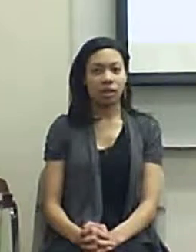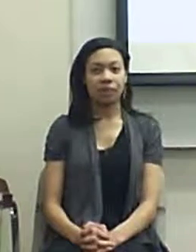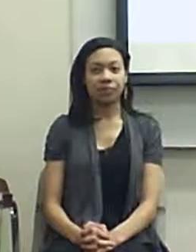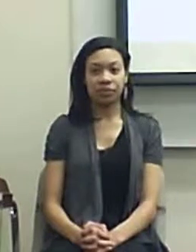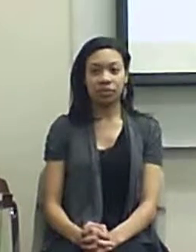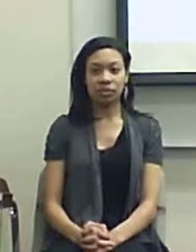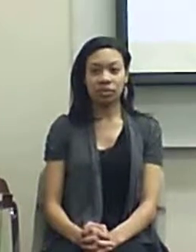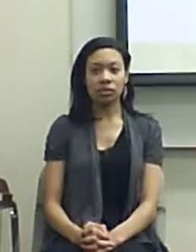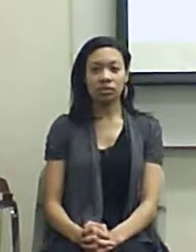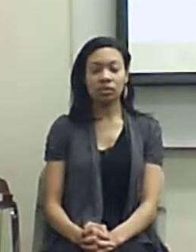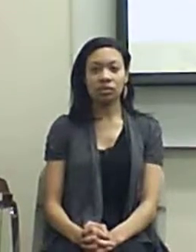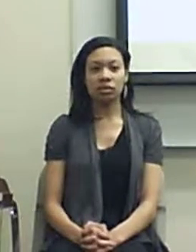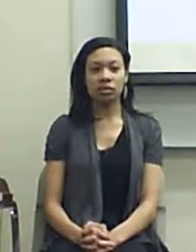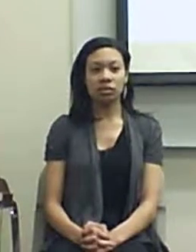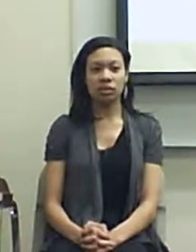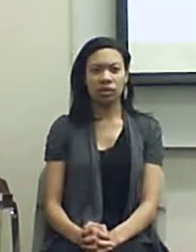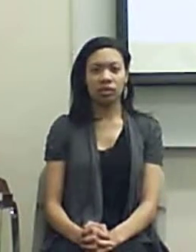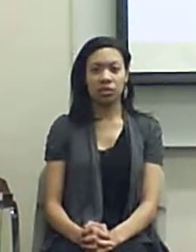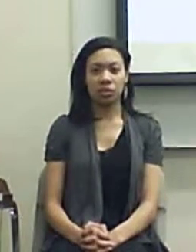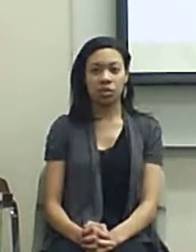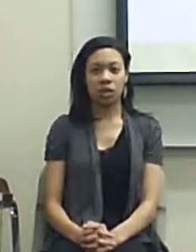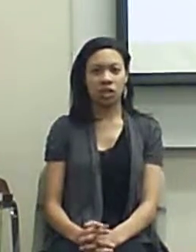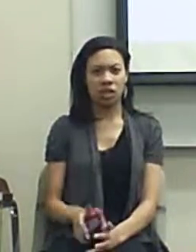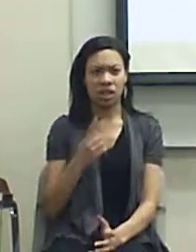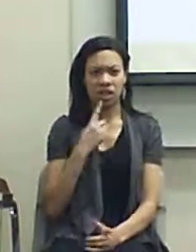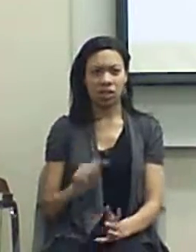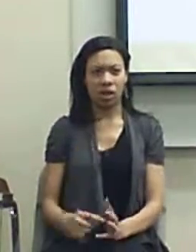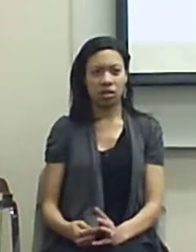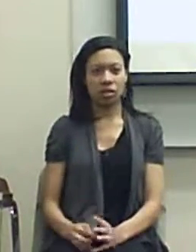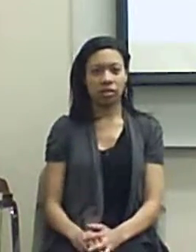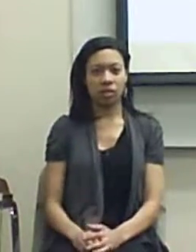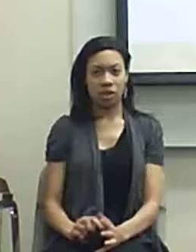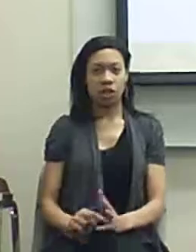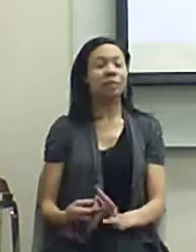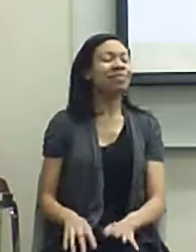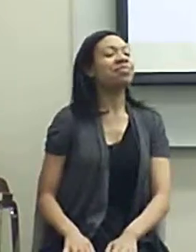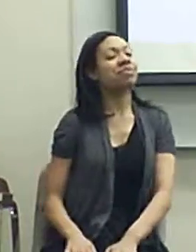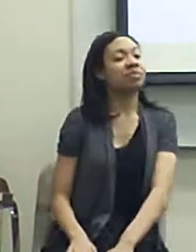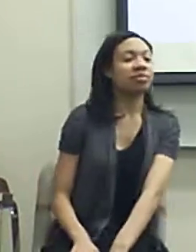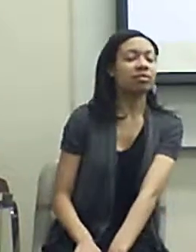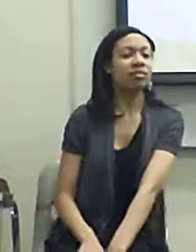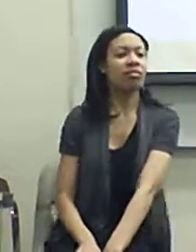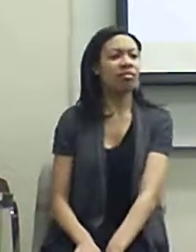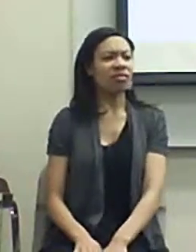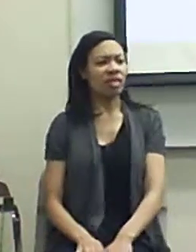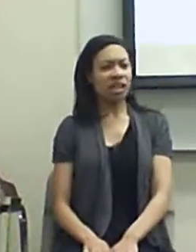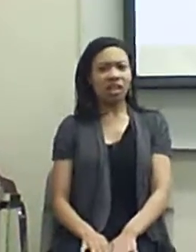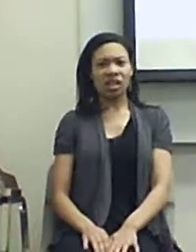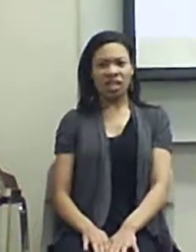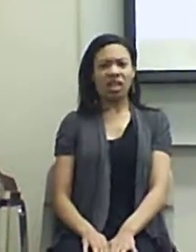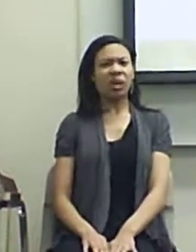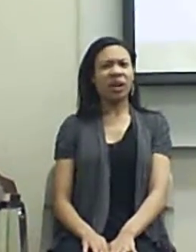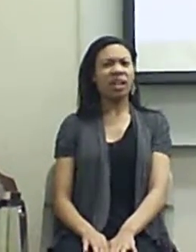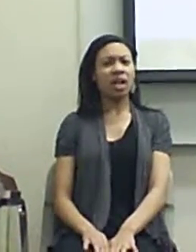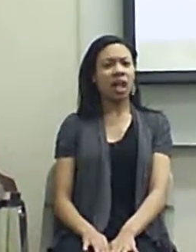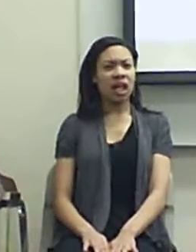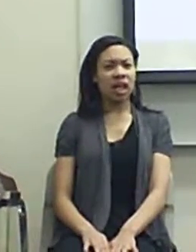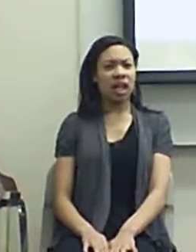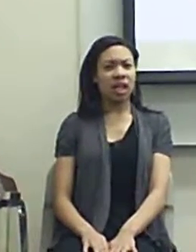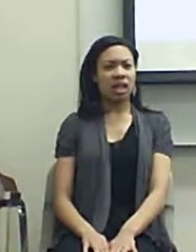And if they're manic or if they're schizophrenic, they're feeling high. I mean, just, woohoo,